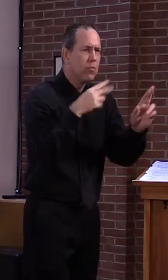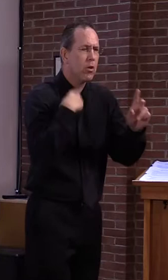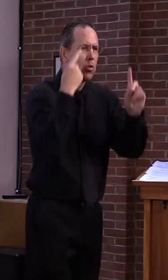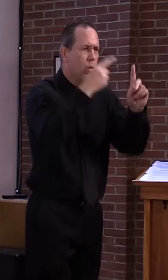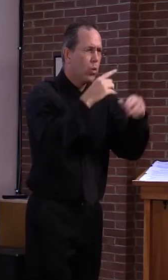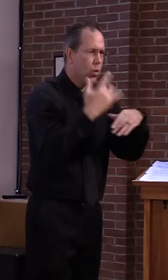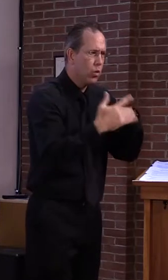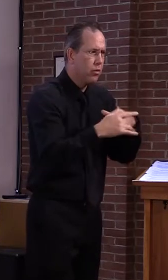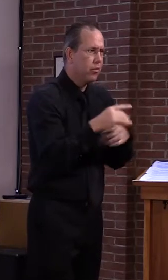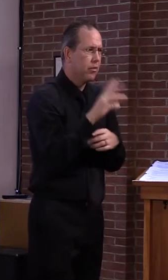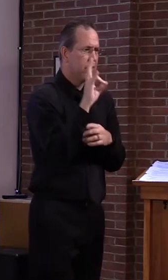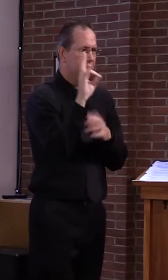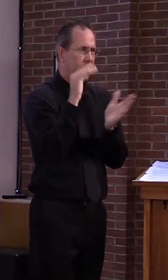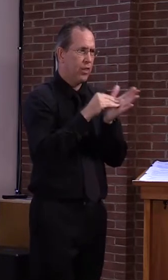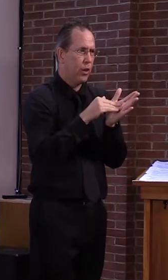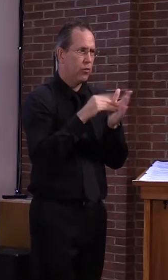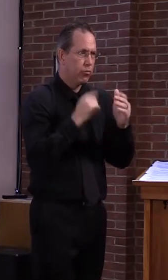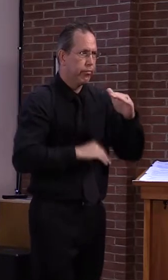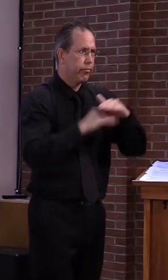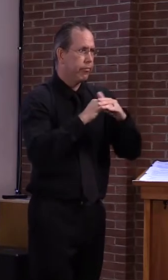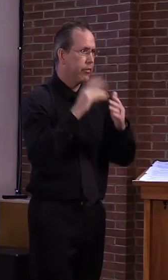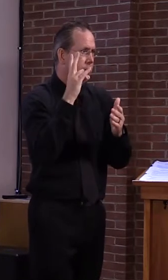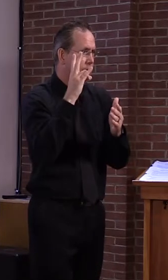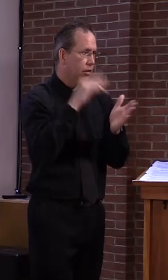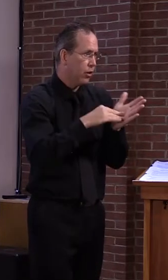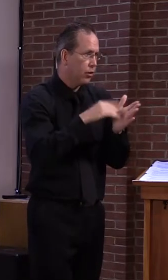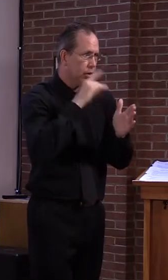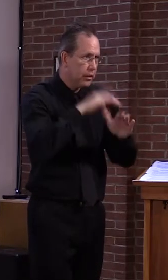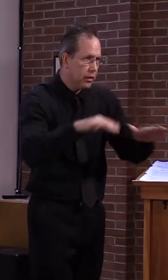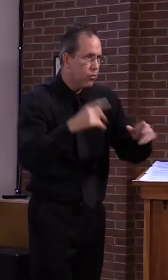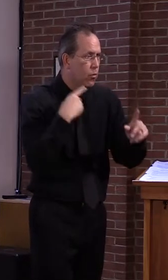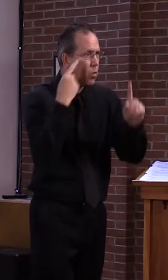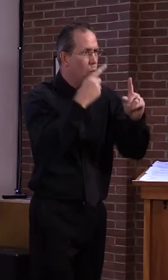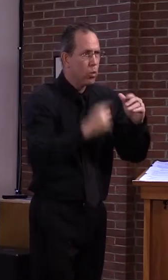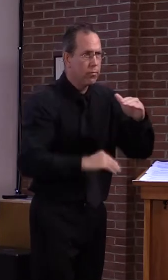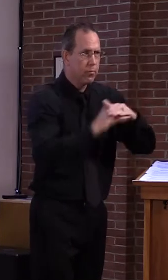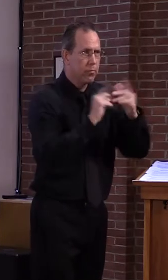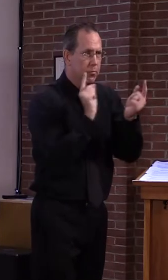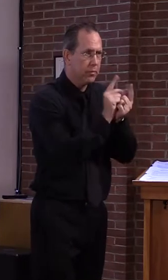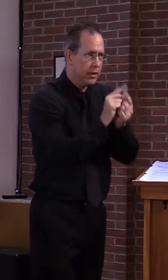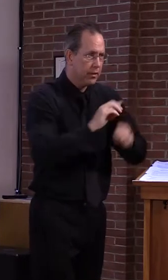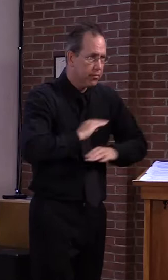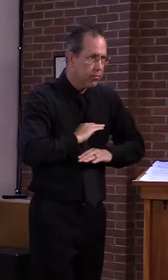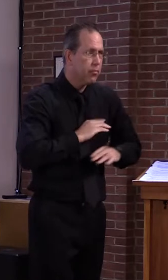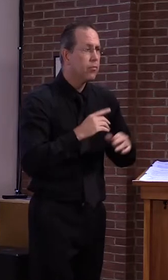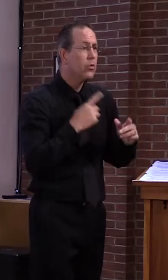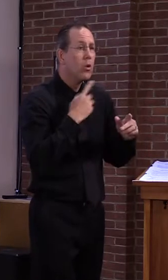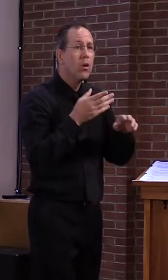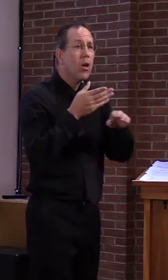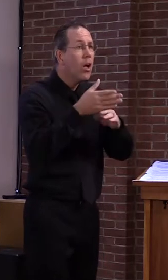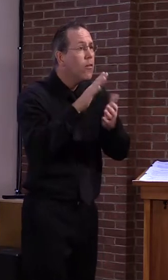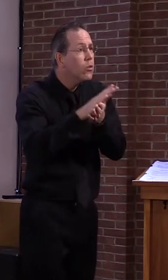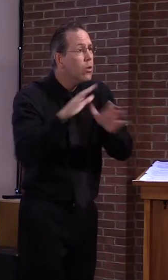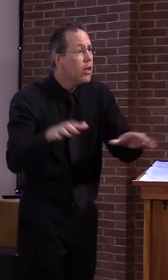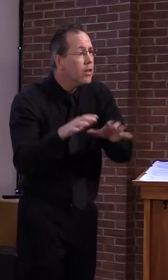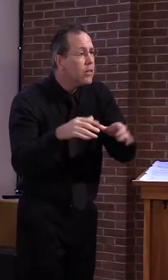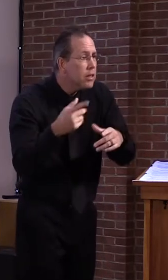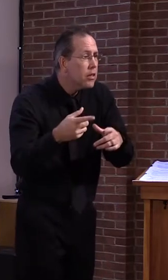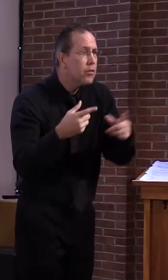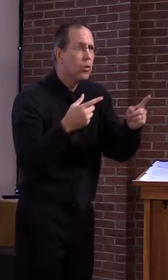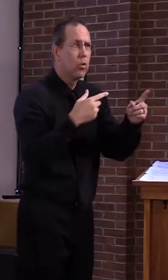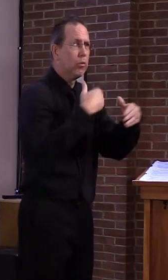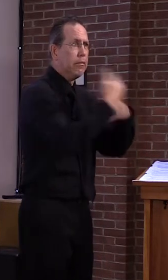a great job so far in a remarkable short amount of time. As I mentioned